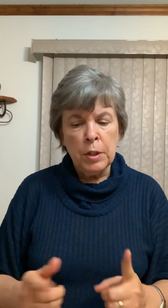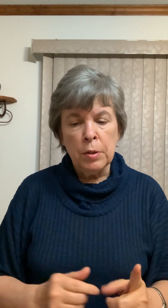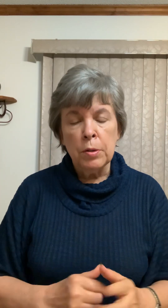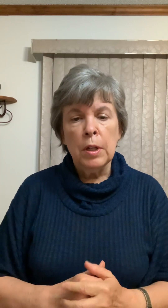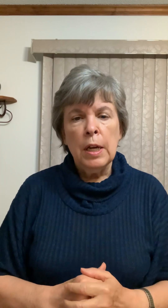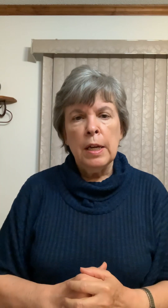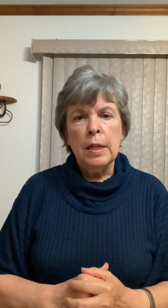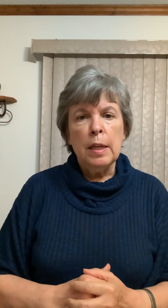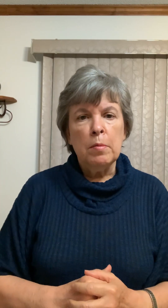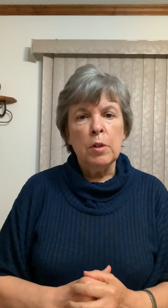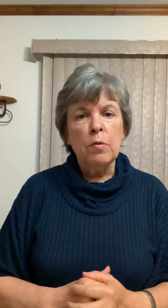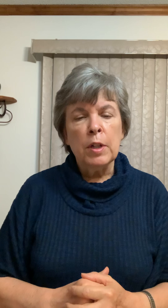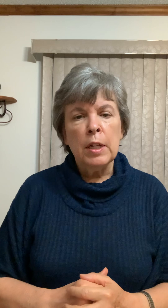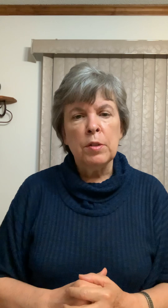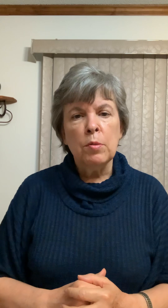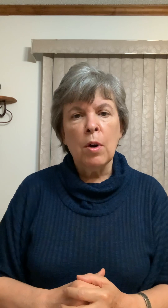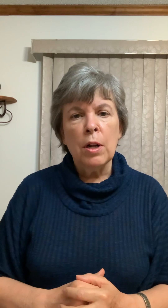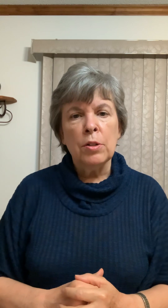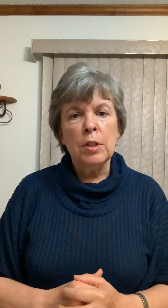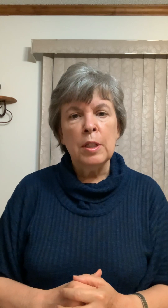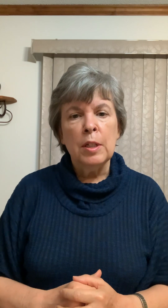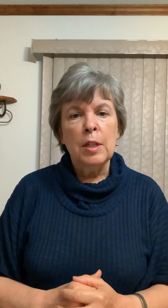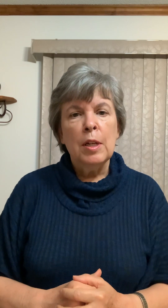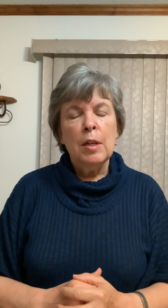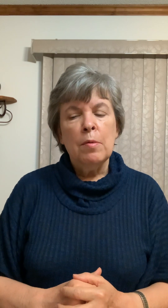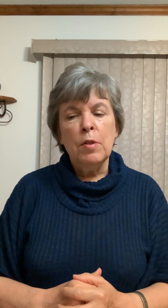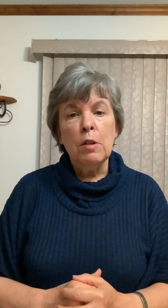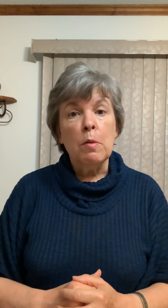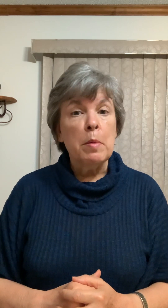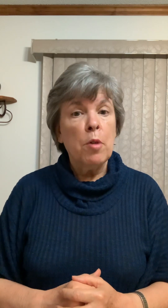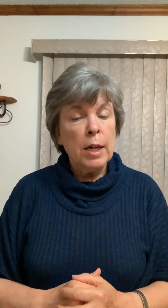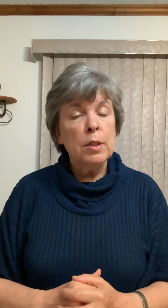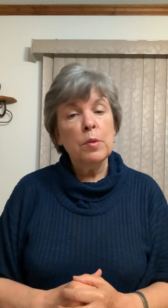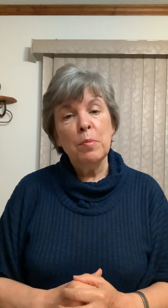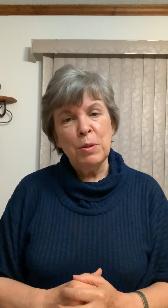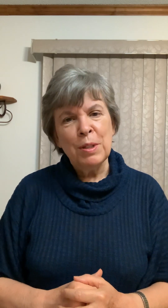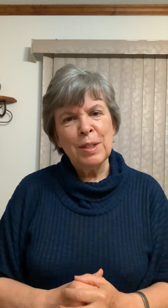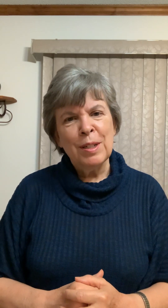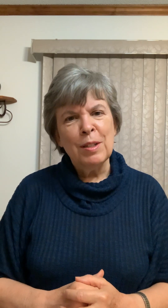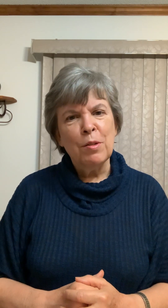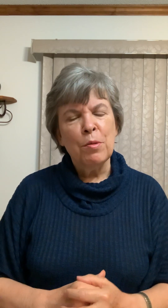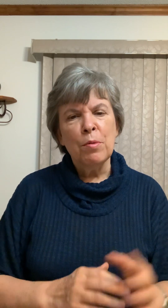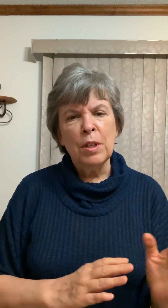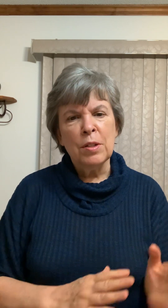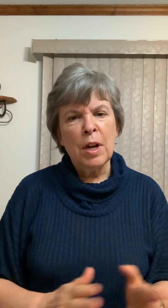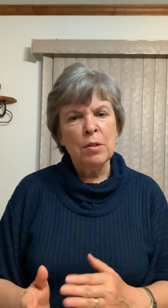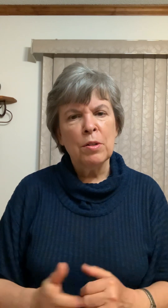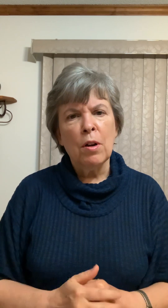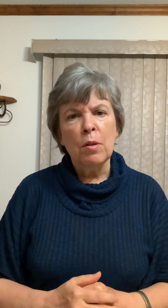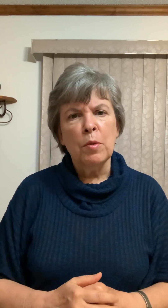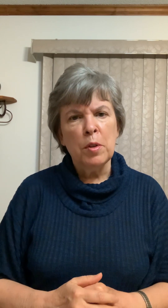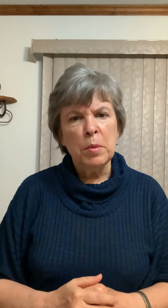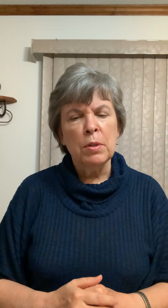videos. And then don't forget to watch the video where we practice with the music and go through the entire song with the music